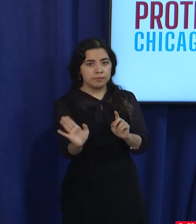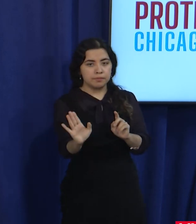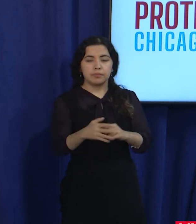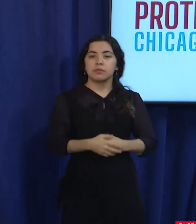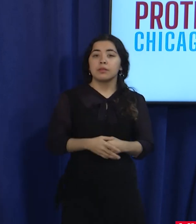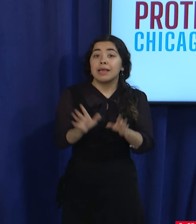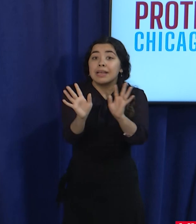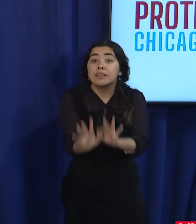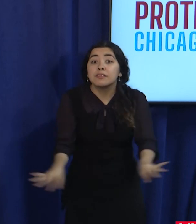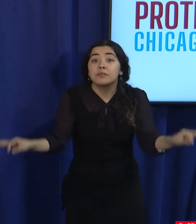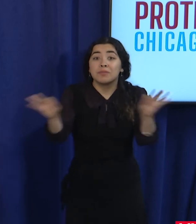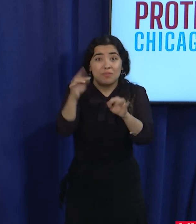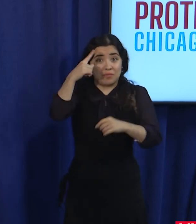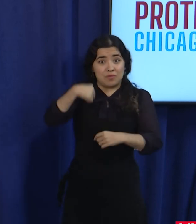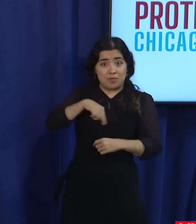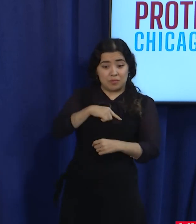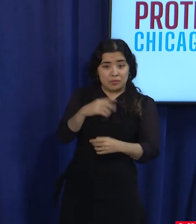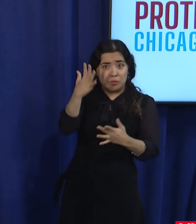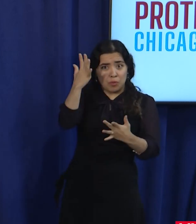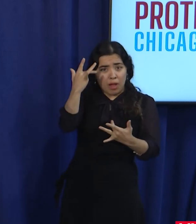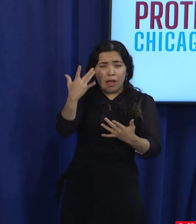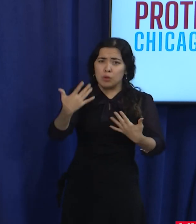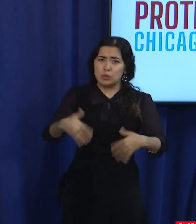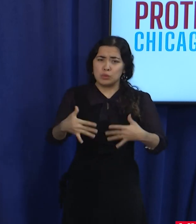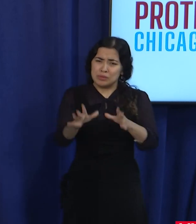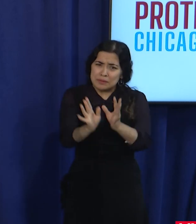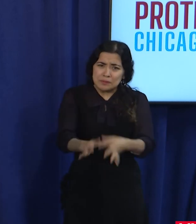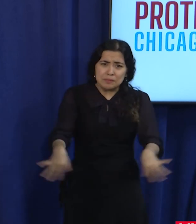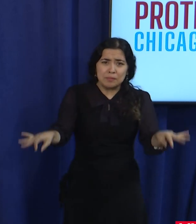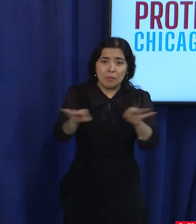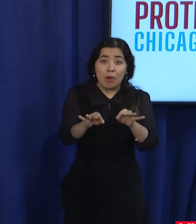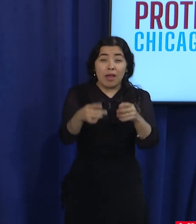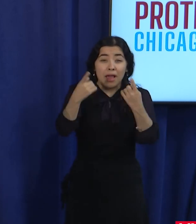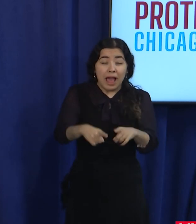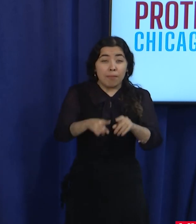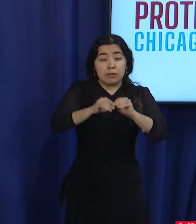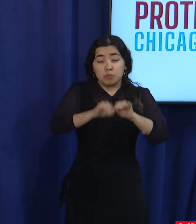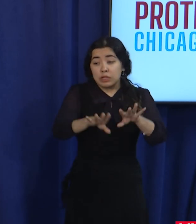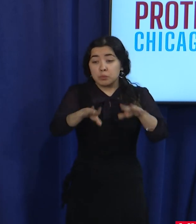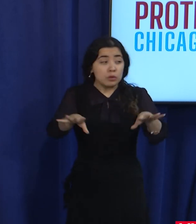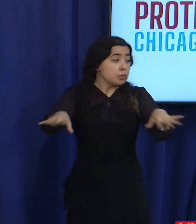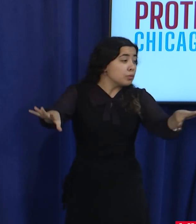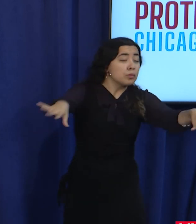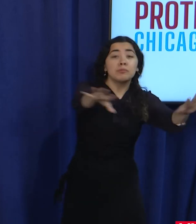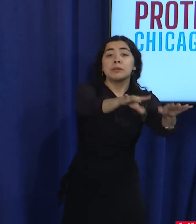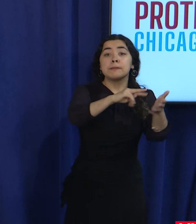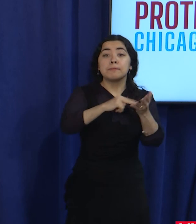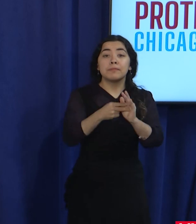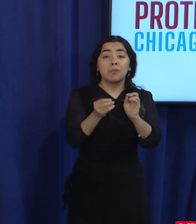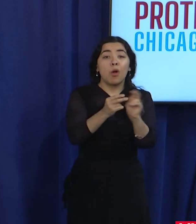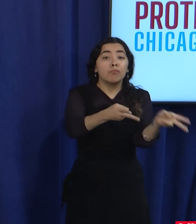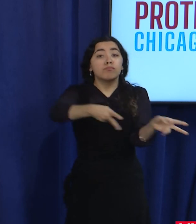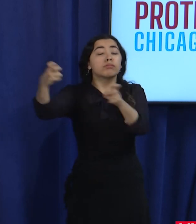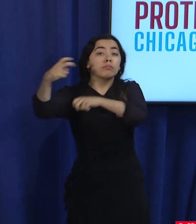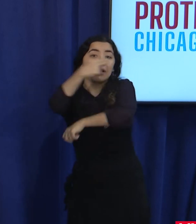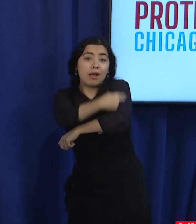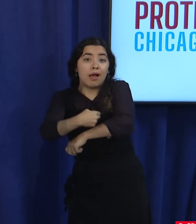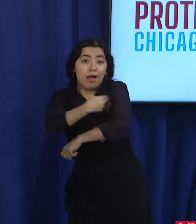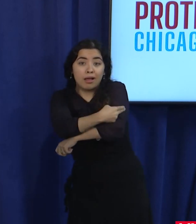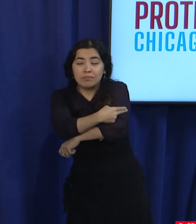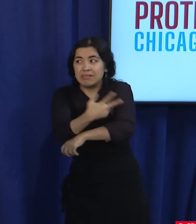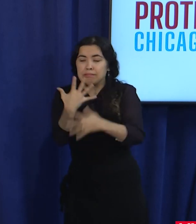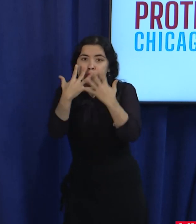matters. As more cases come up, more hospitalizations, and tragically, more fatalities as well, more